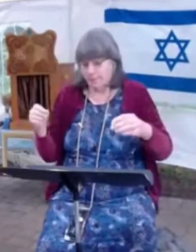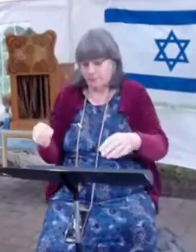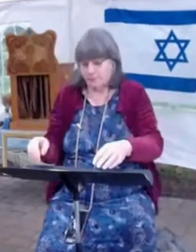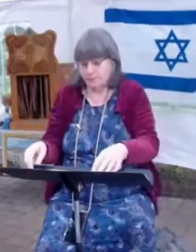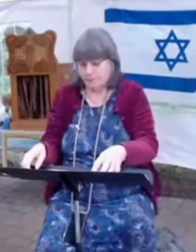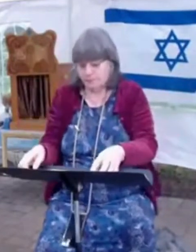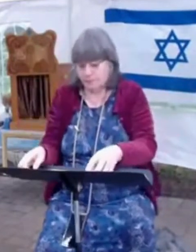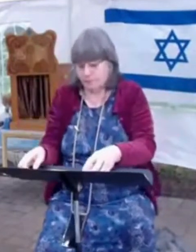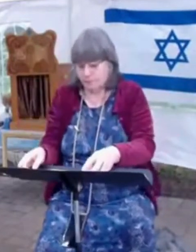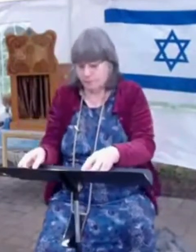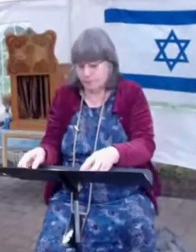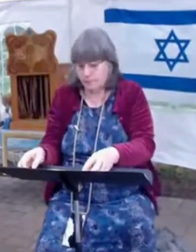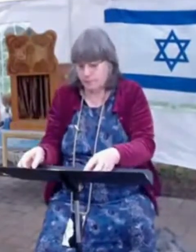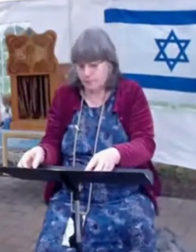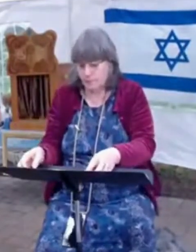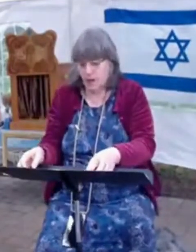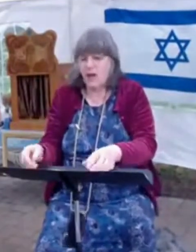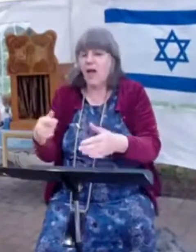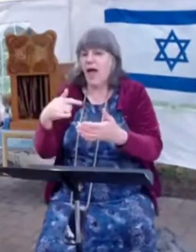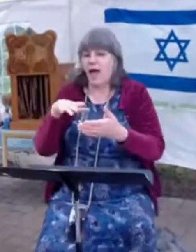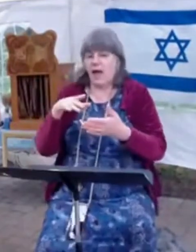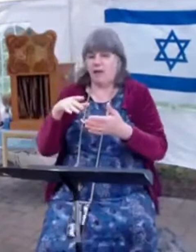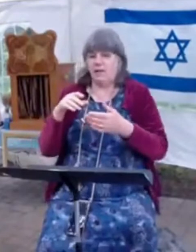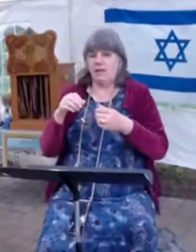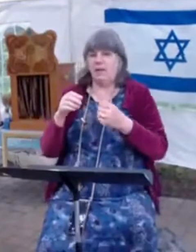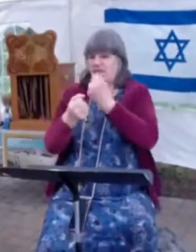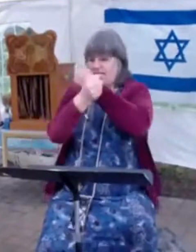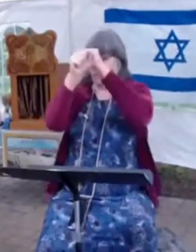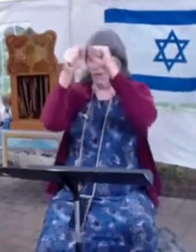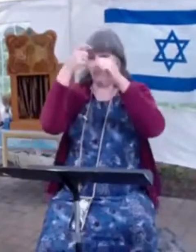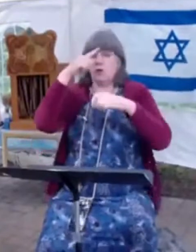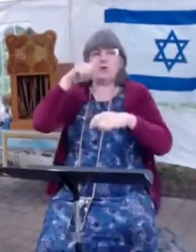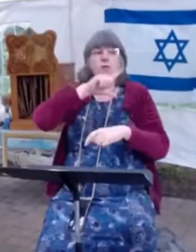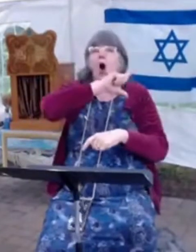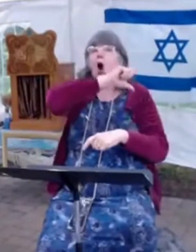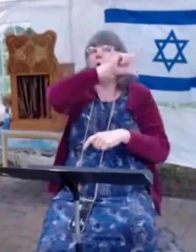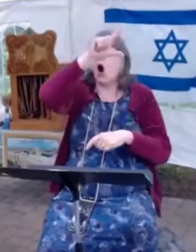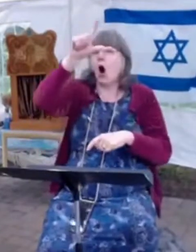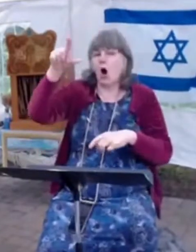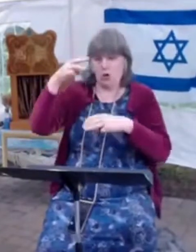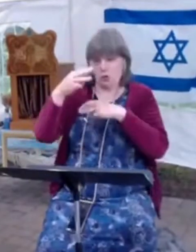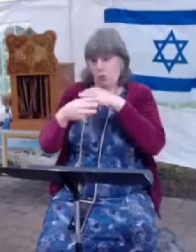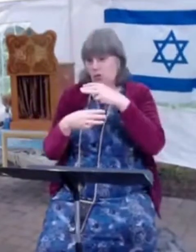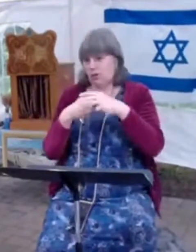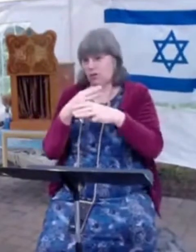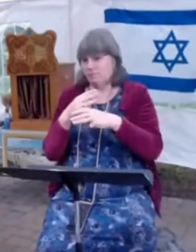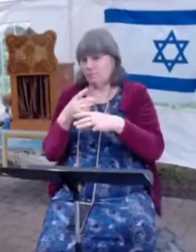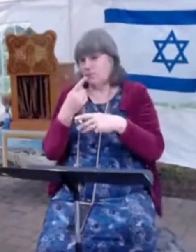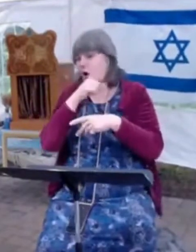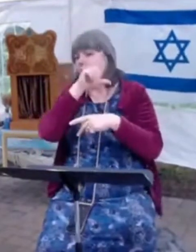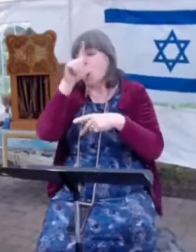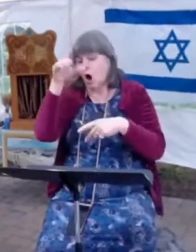Different facets appeared at different times of history and even before history.